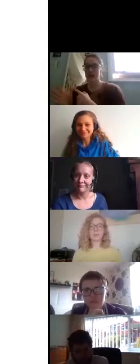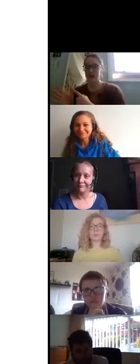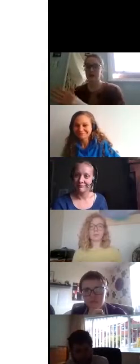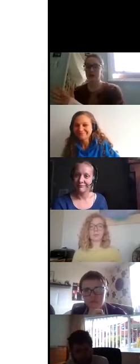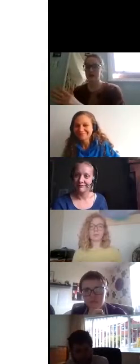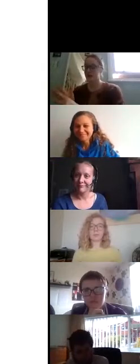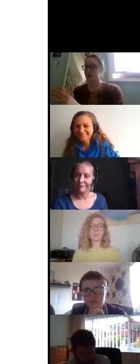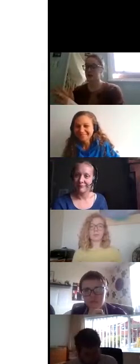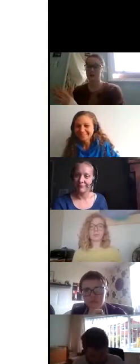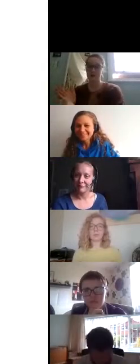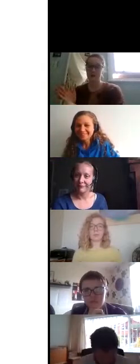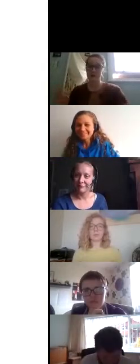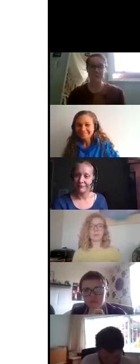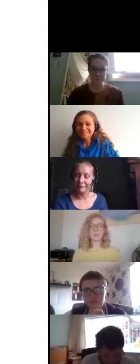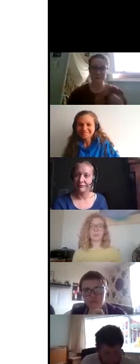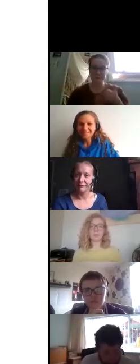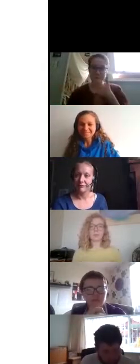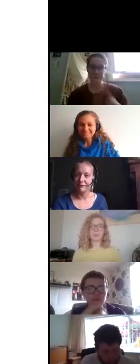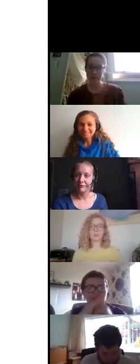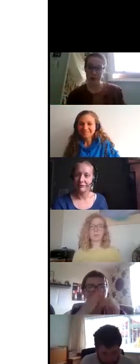it'll be A, E, I, O, U.